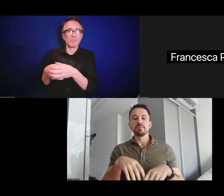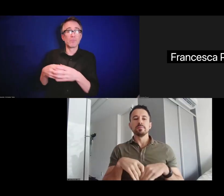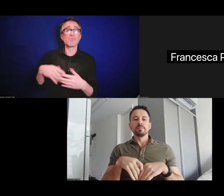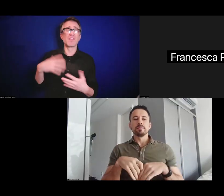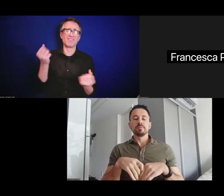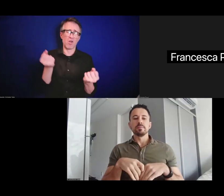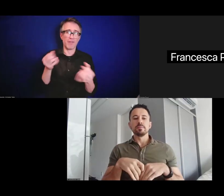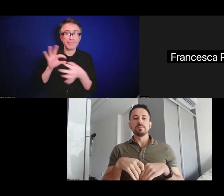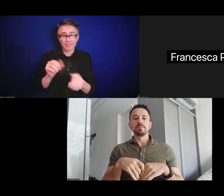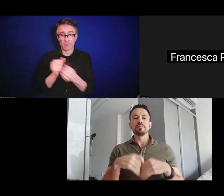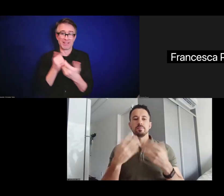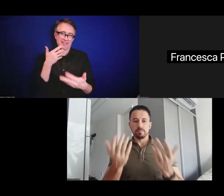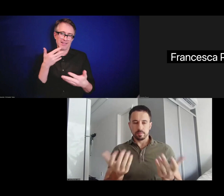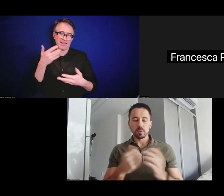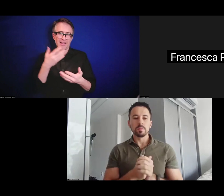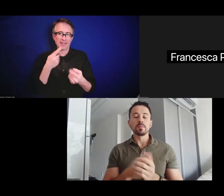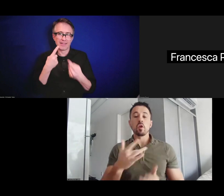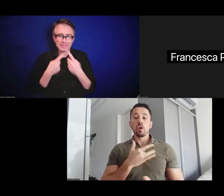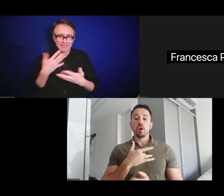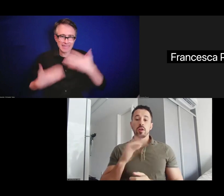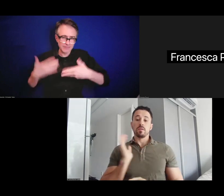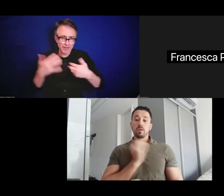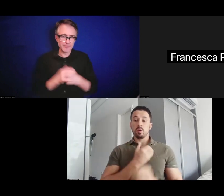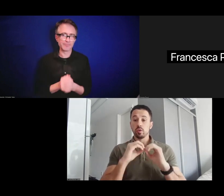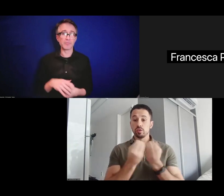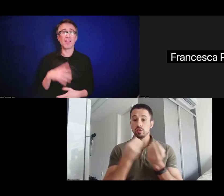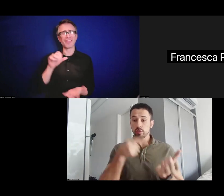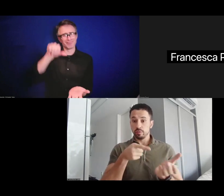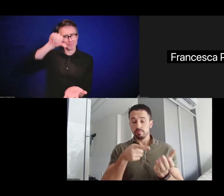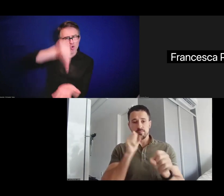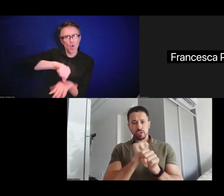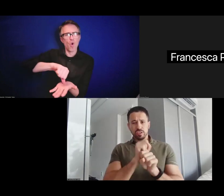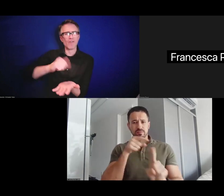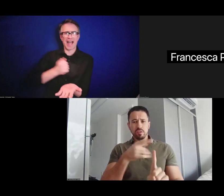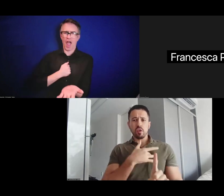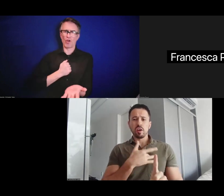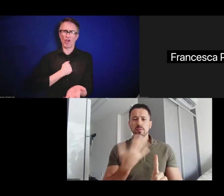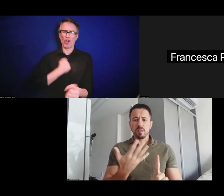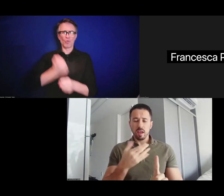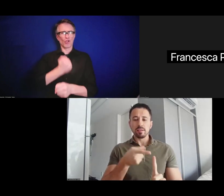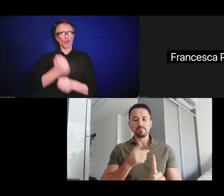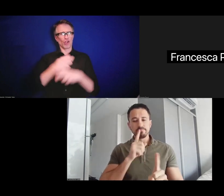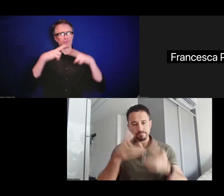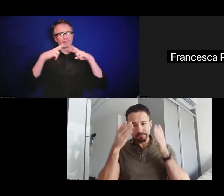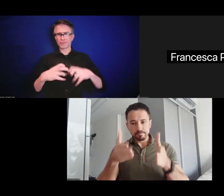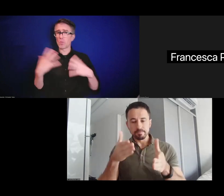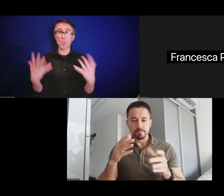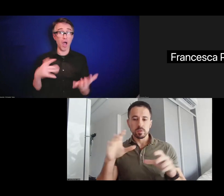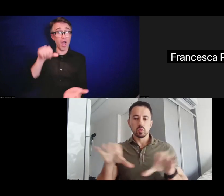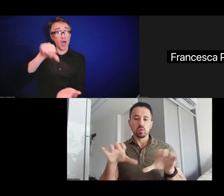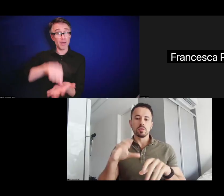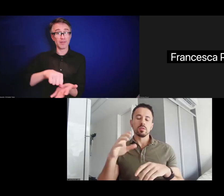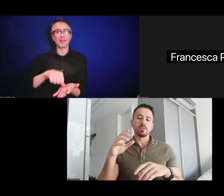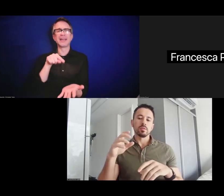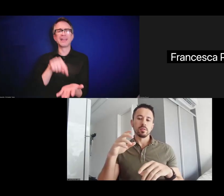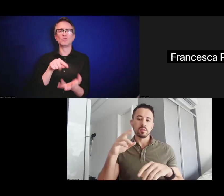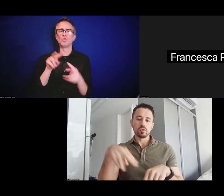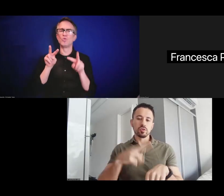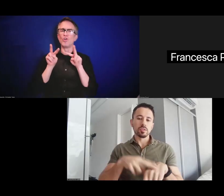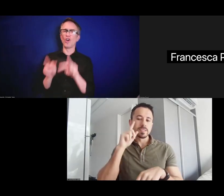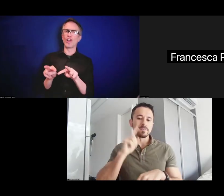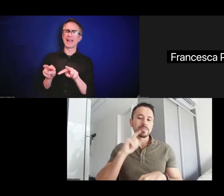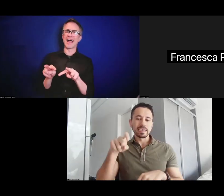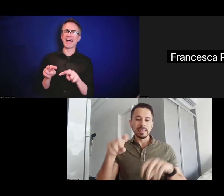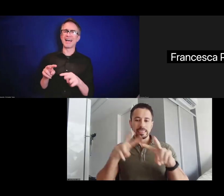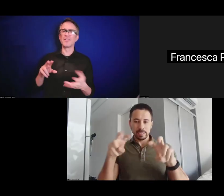complexity. So I'll explain a little bit why I founded the organization and kind of what our research focuses on. My organization, at the heart of it, is really